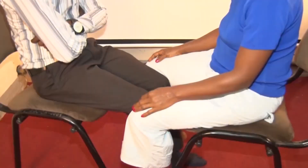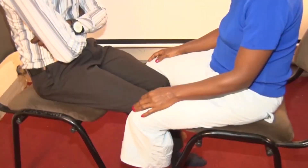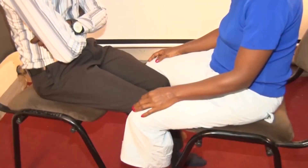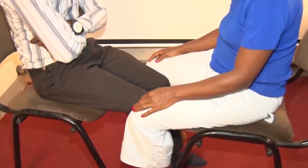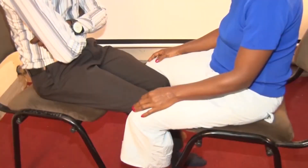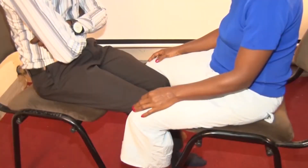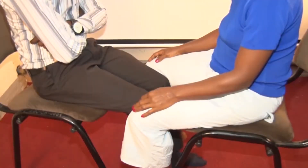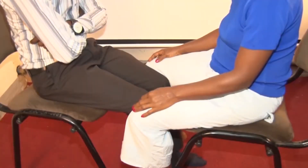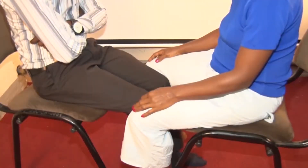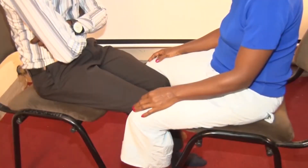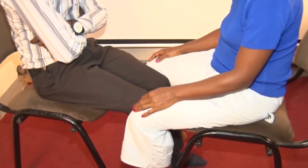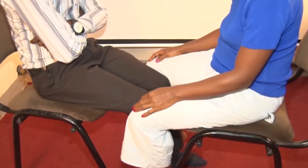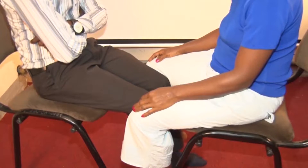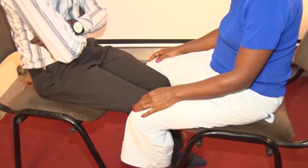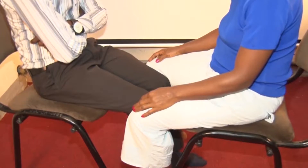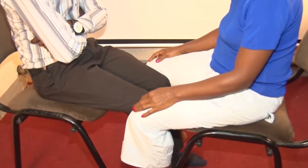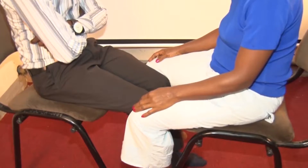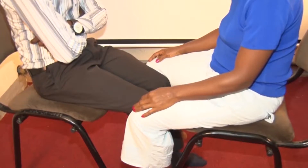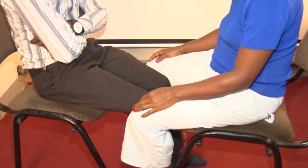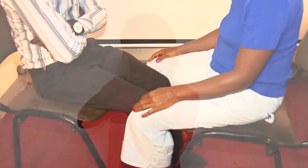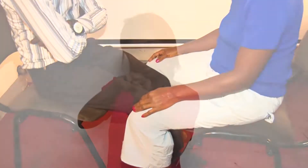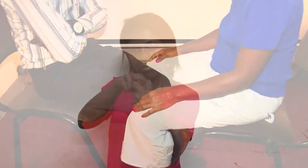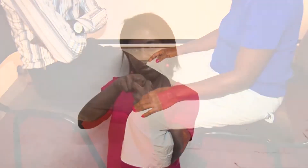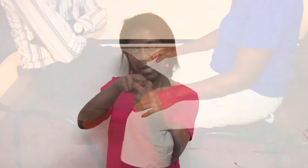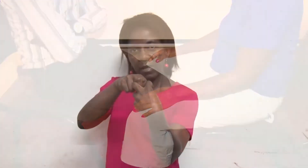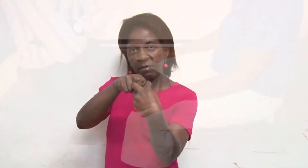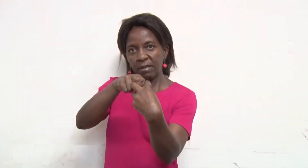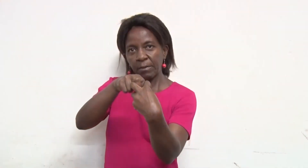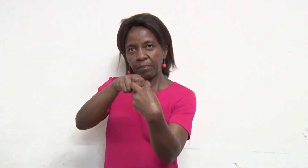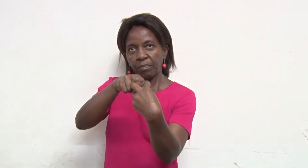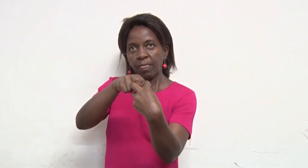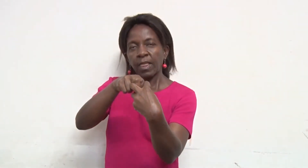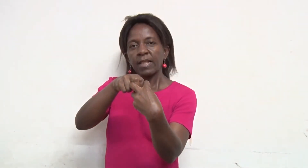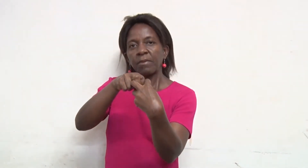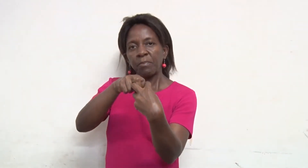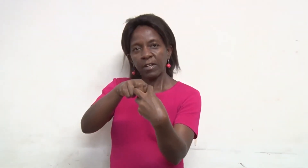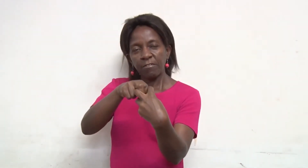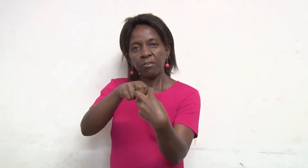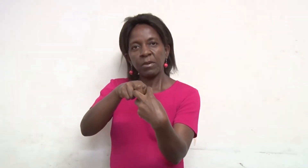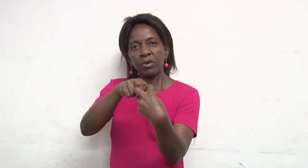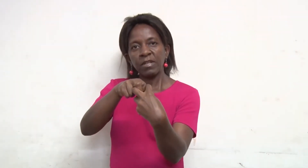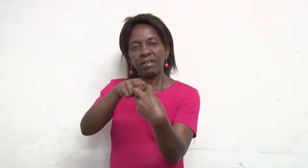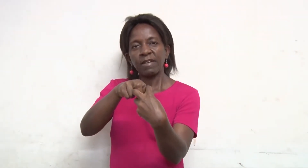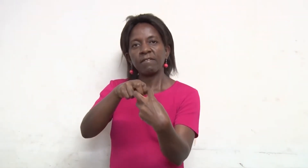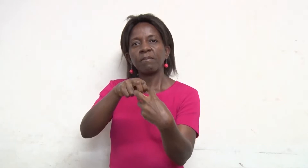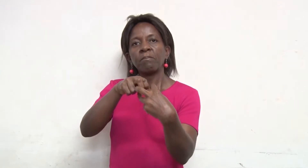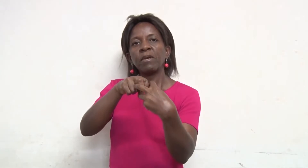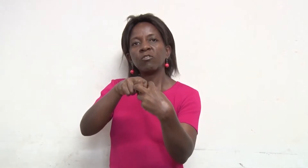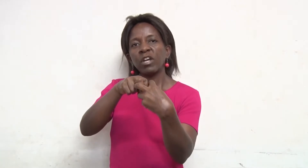their knees into the other person's legs. the point is that try to